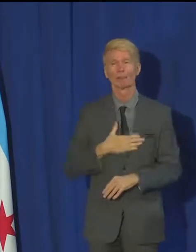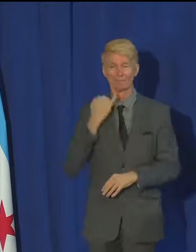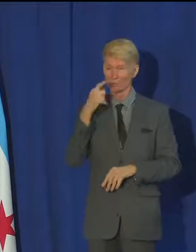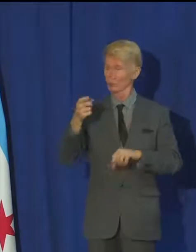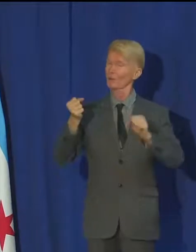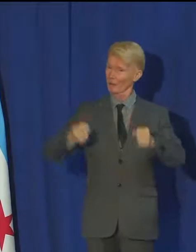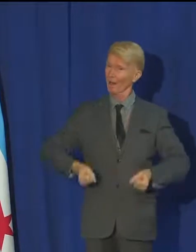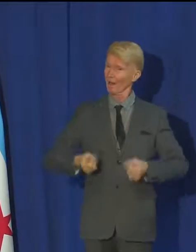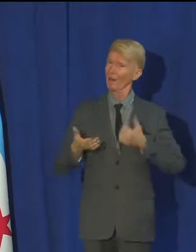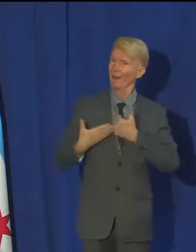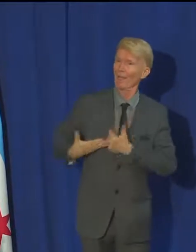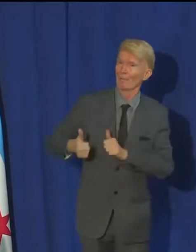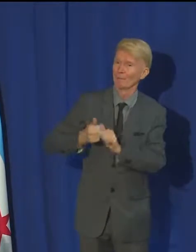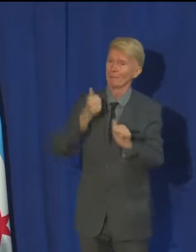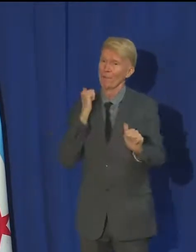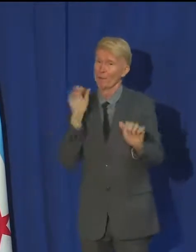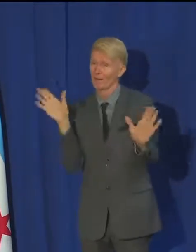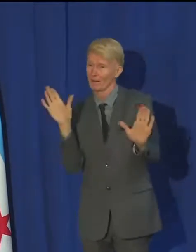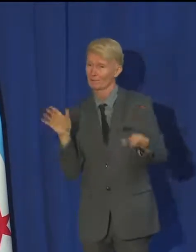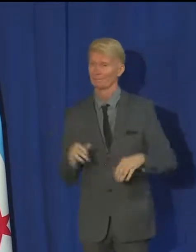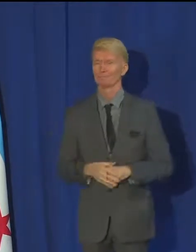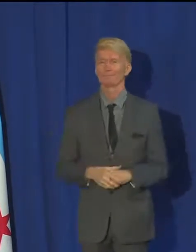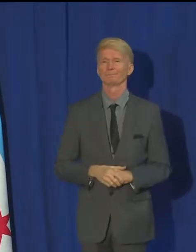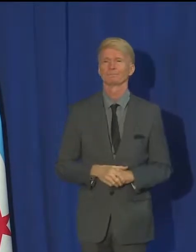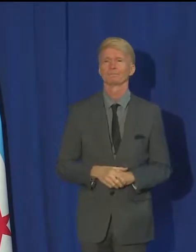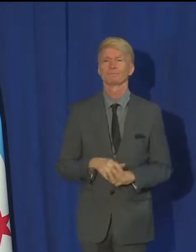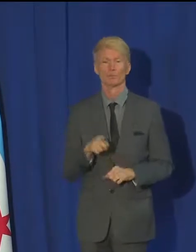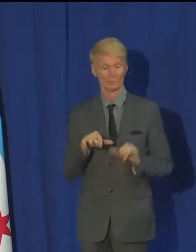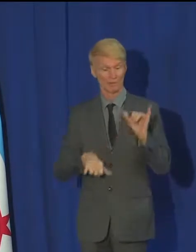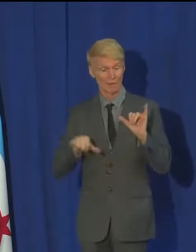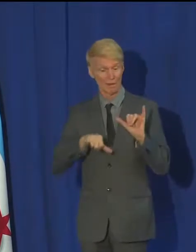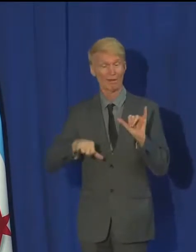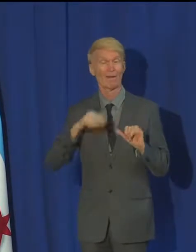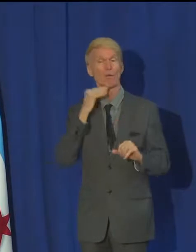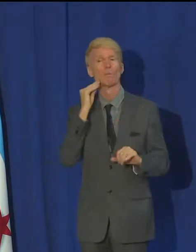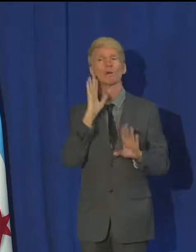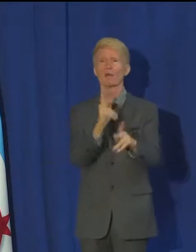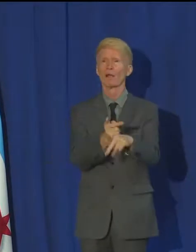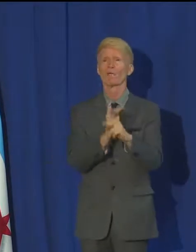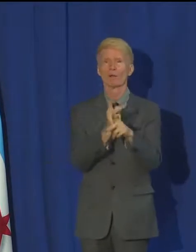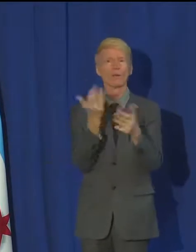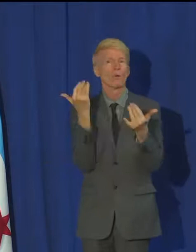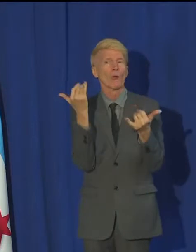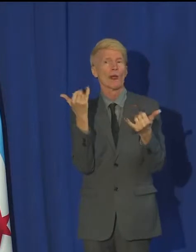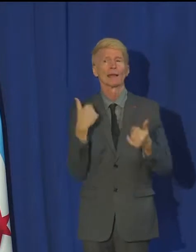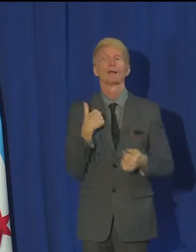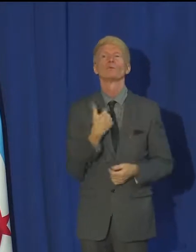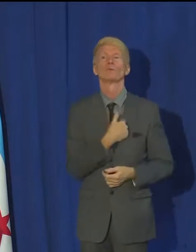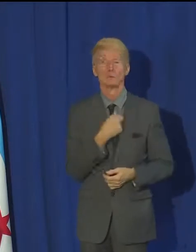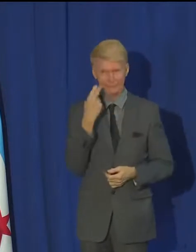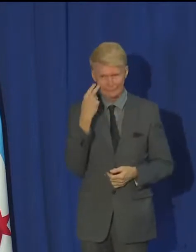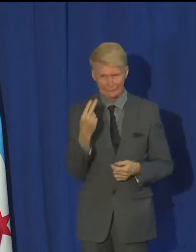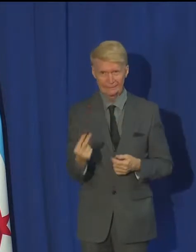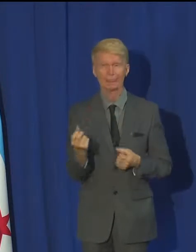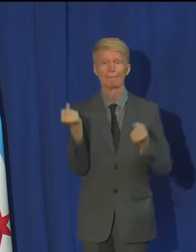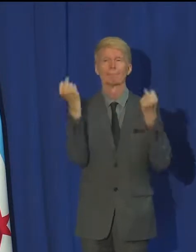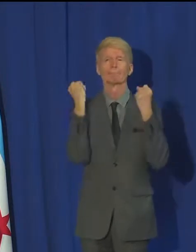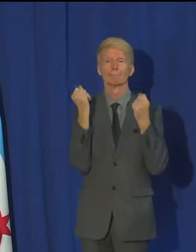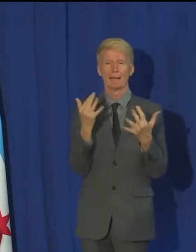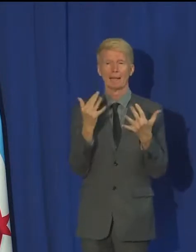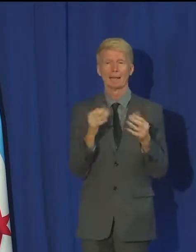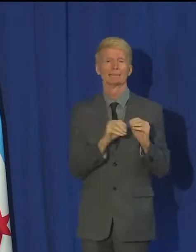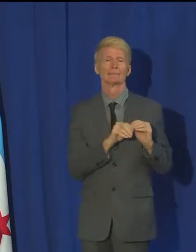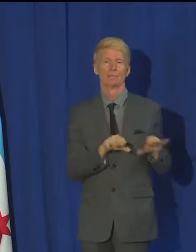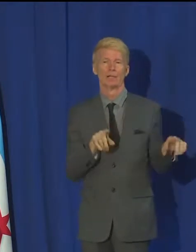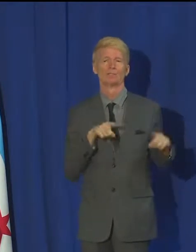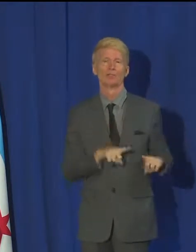you have, you know, if you're at home, be careful, because that is a space where we continue to see the majority of the